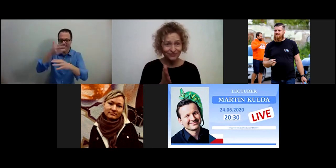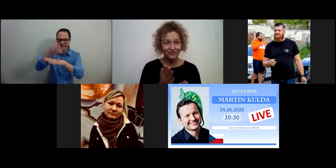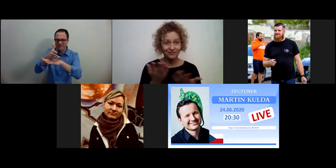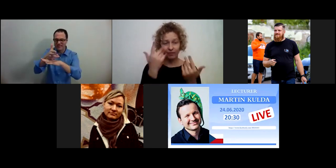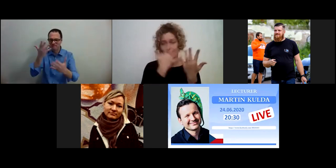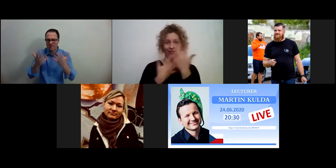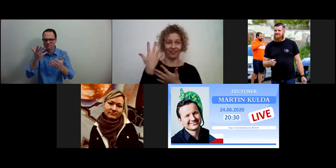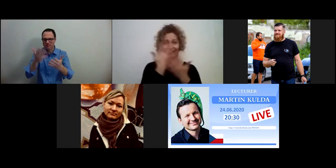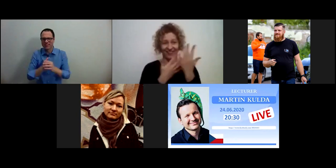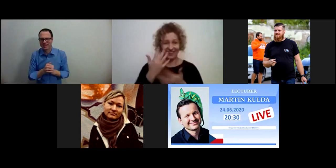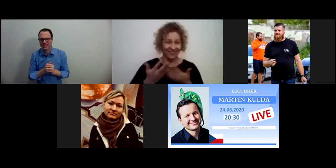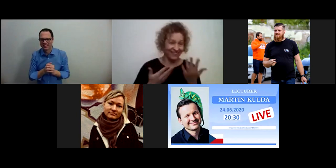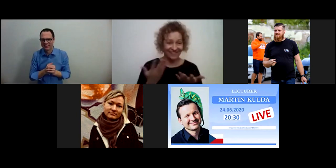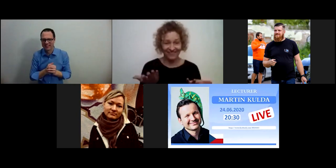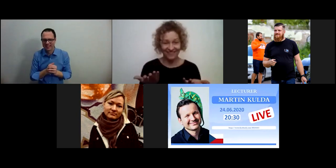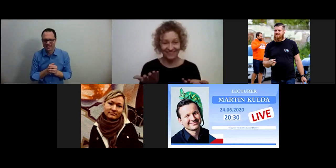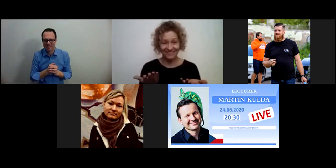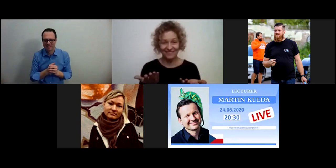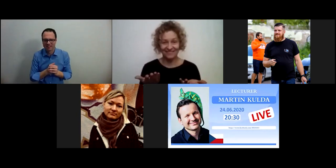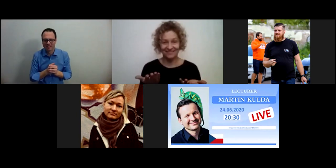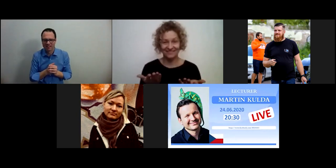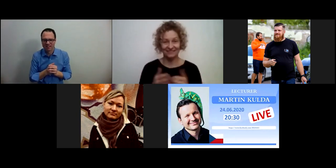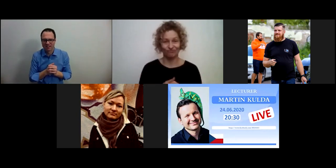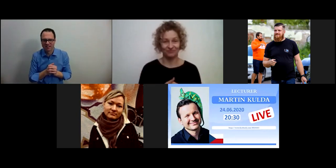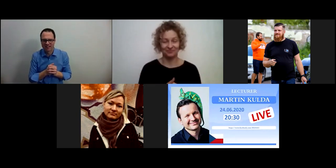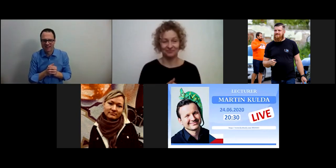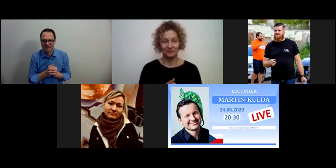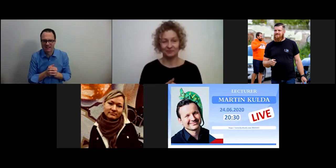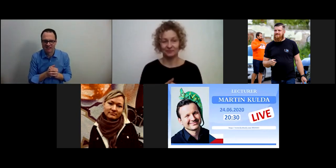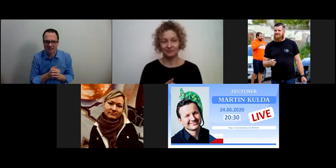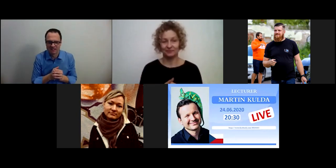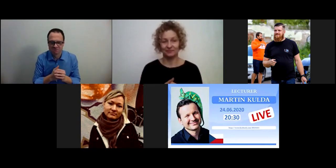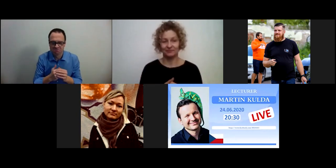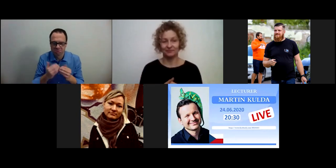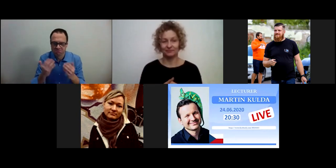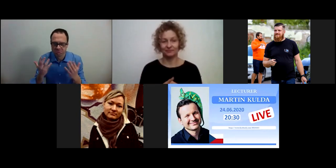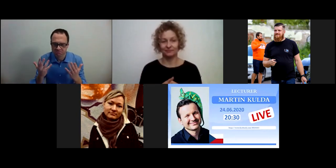Yes, at the bottom of your screen, press the video button.